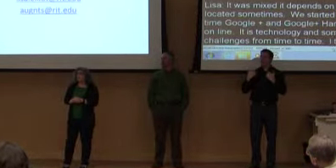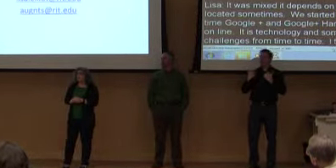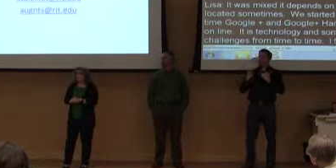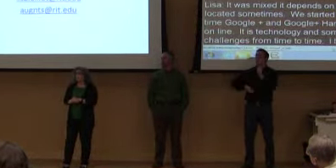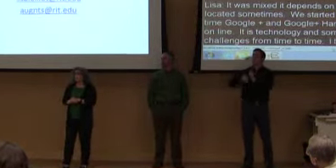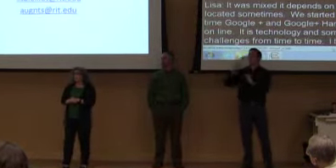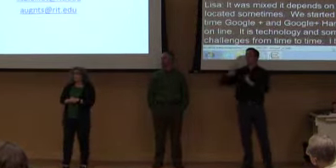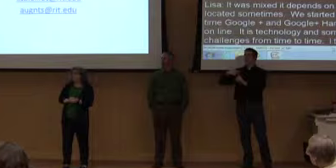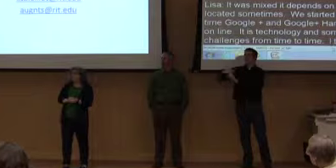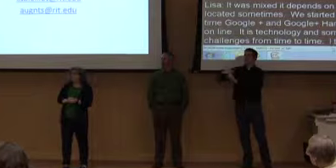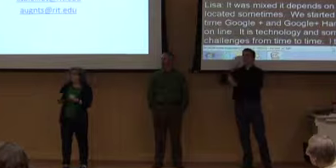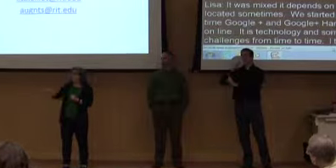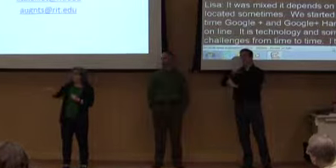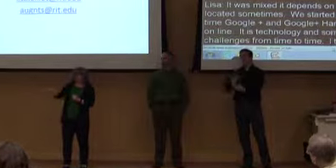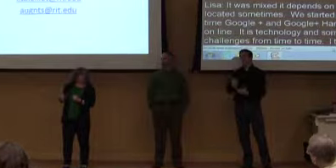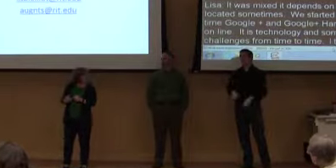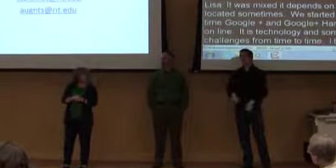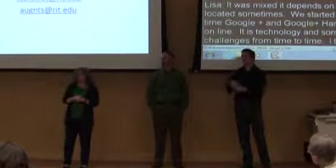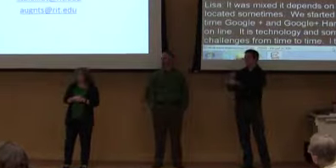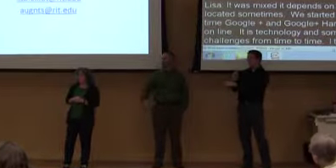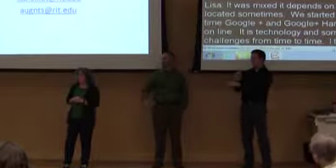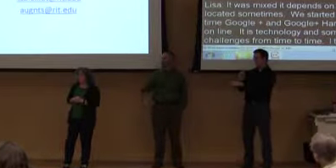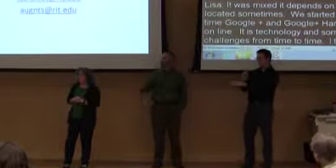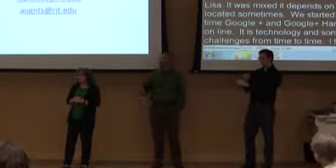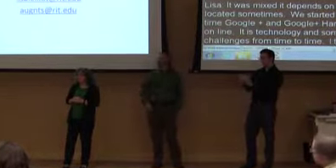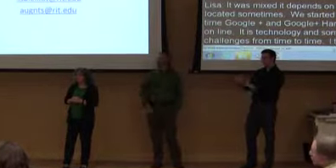positive experiences with it. And Sharon had a question.